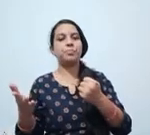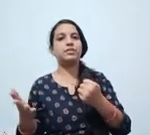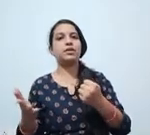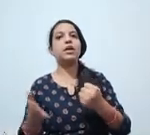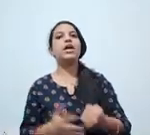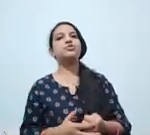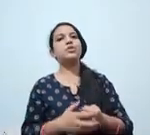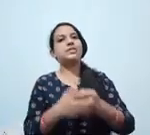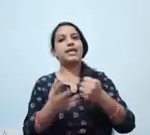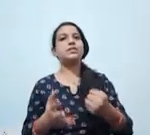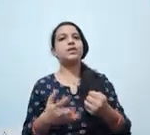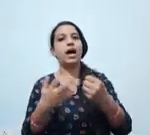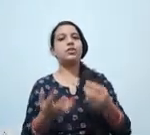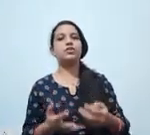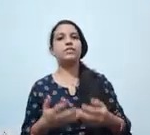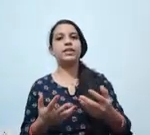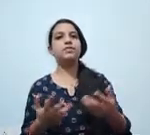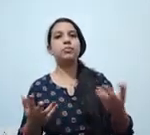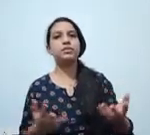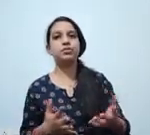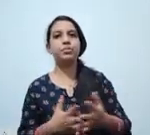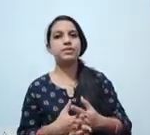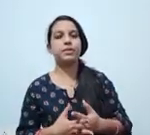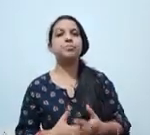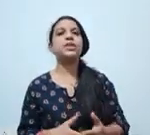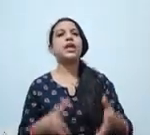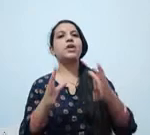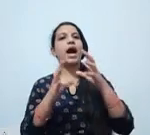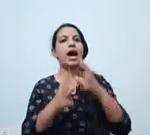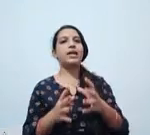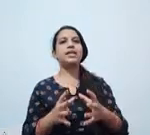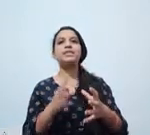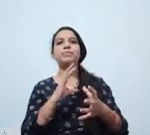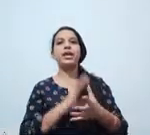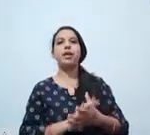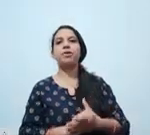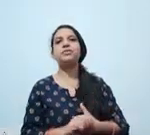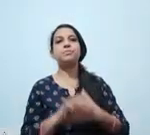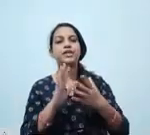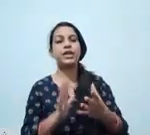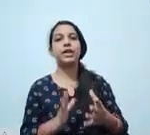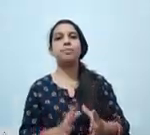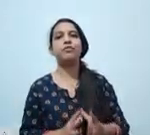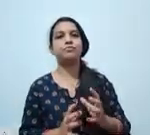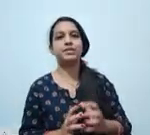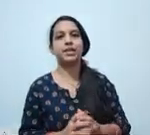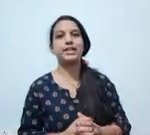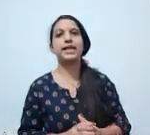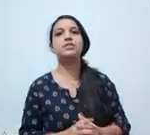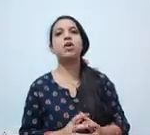person, so the size of the heart also varies from person to person. Now the heart is made up of special type of muscle that is called as